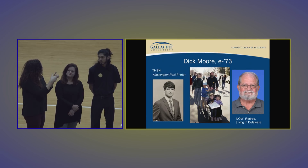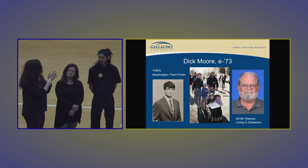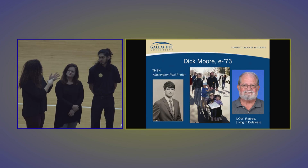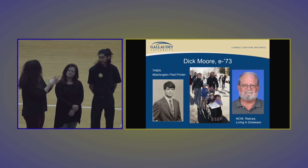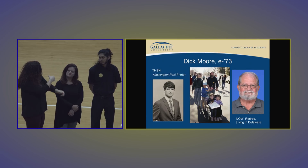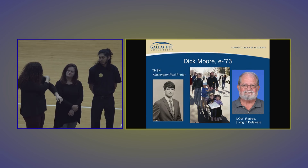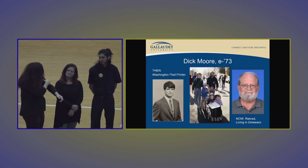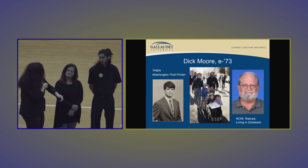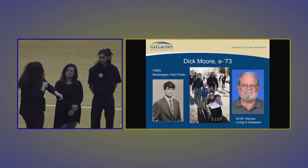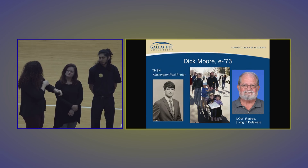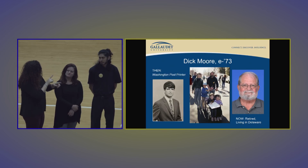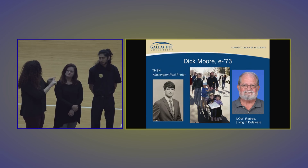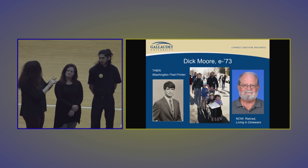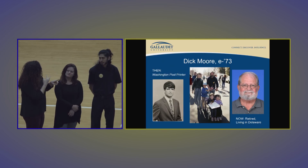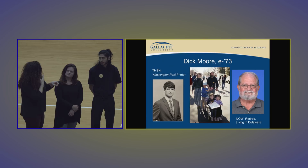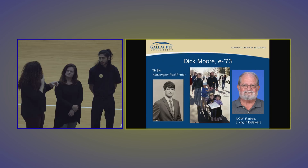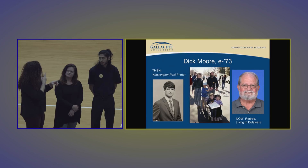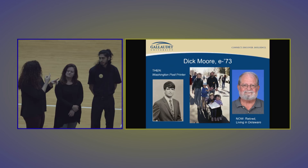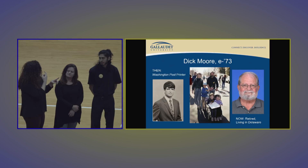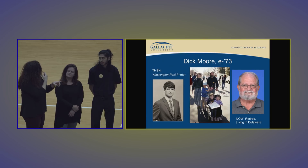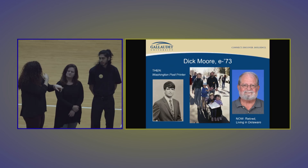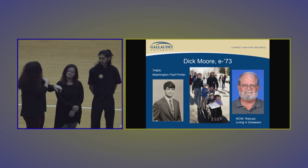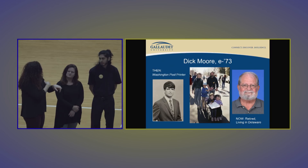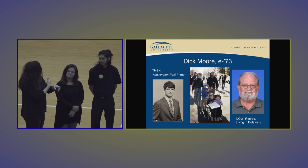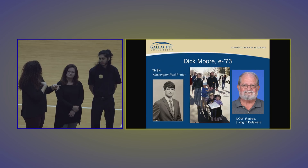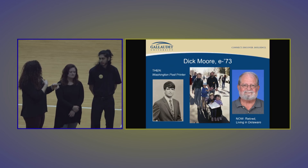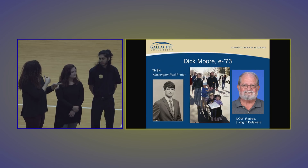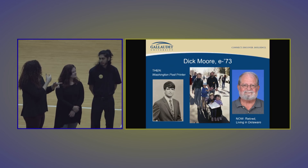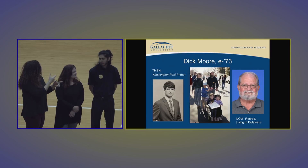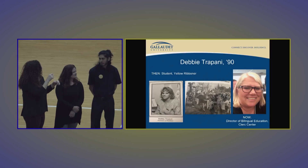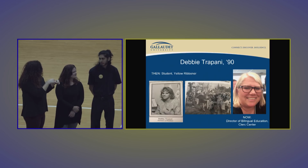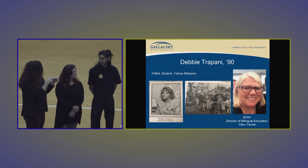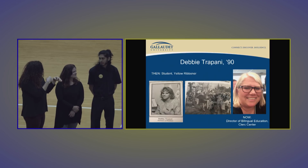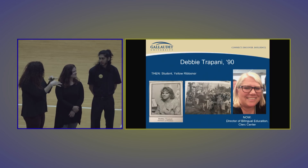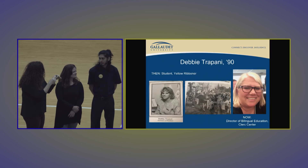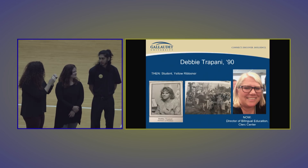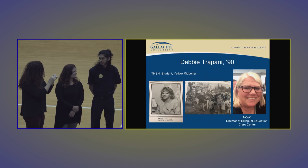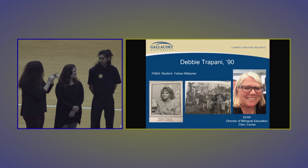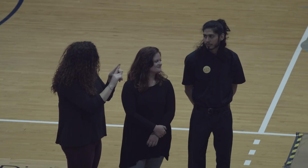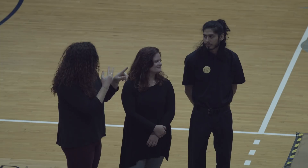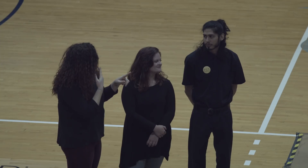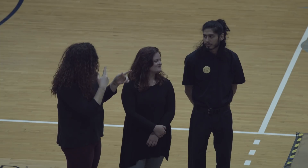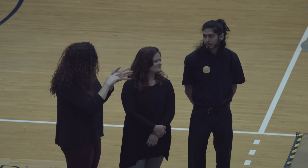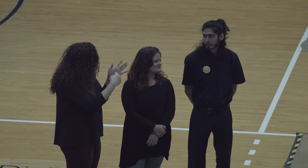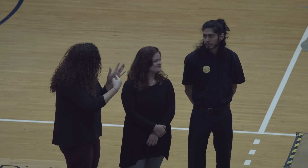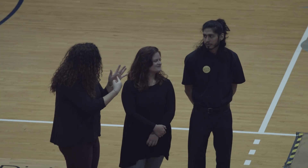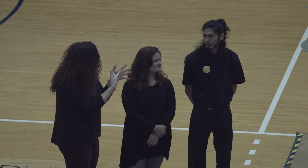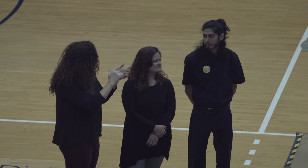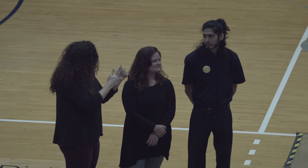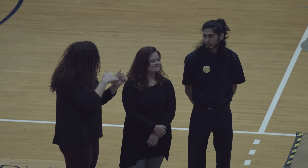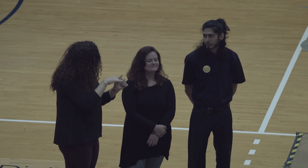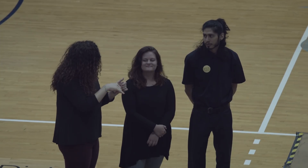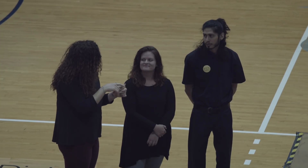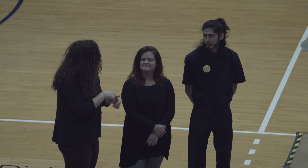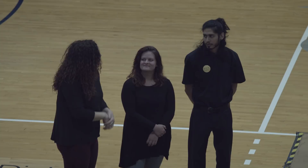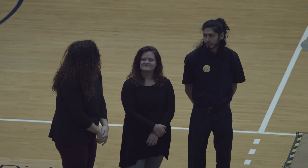protest, and also what were the ribbons? What was your role in that? And if you could explain what the